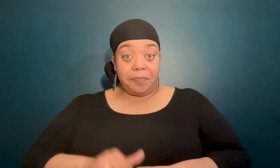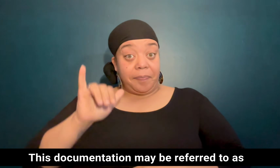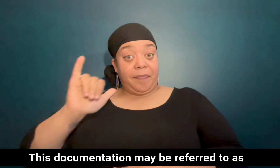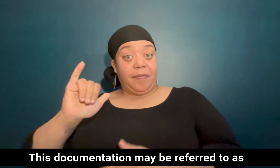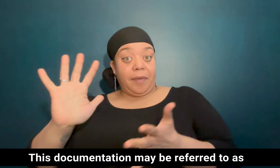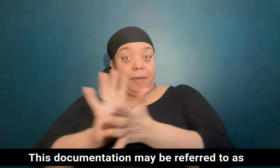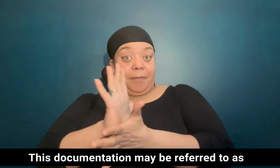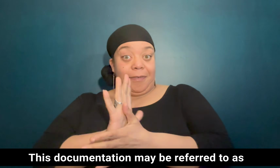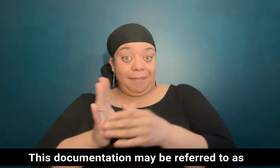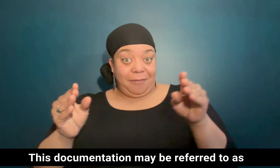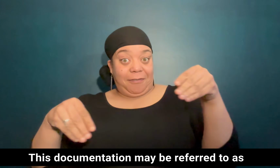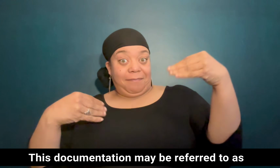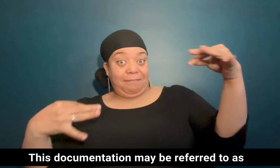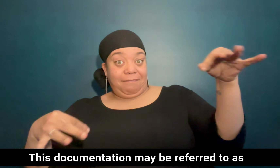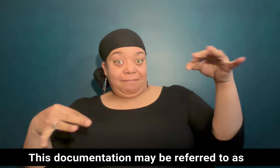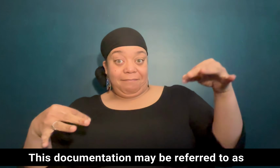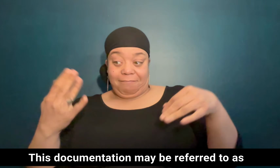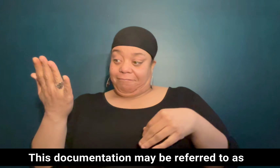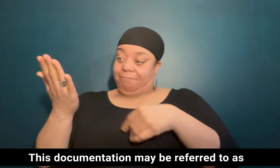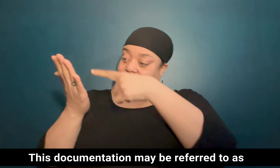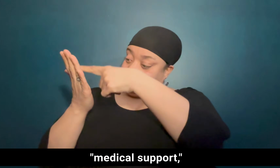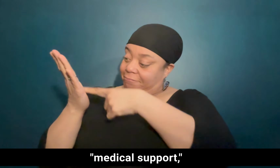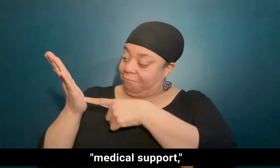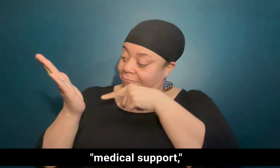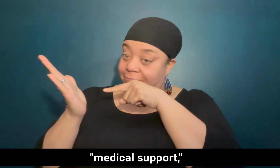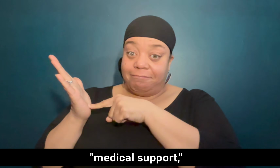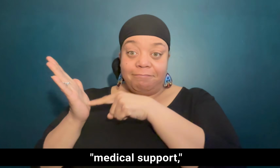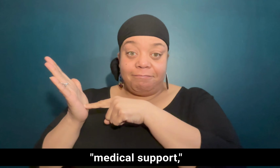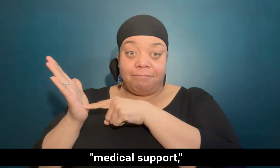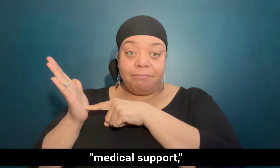This documentation may be referred to as medical support